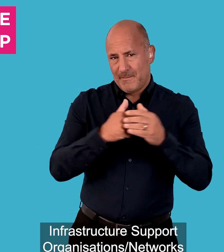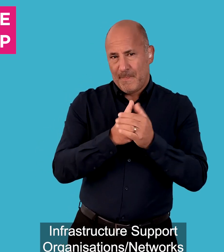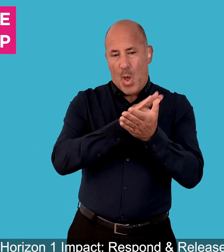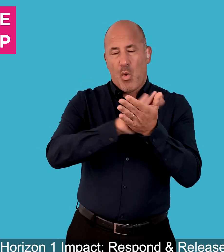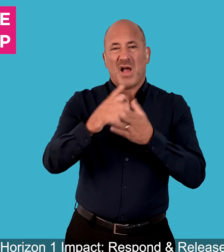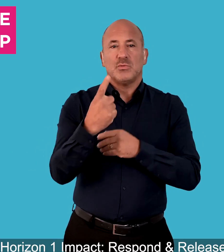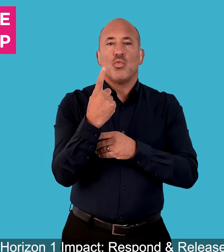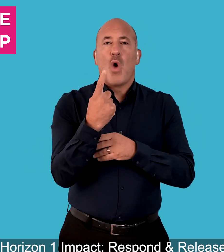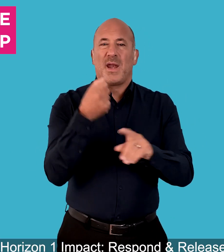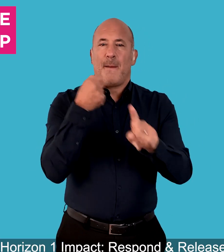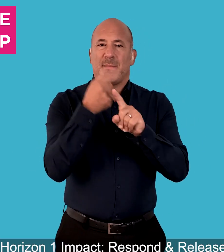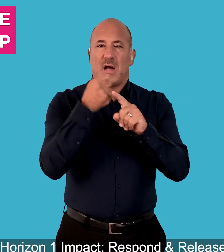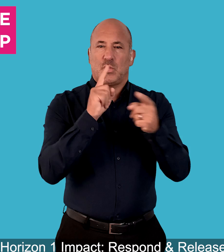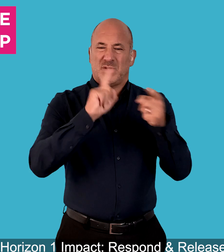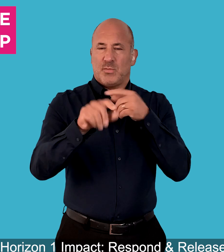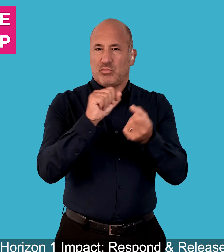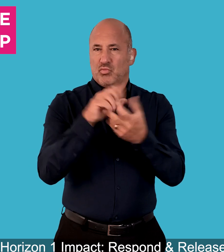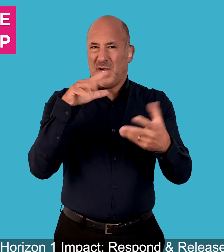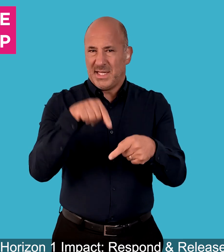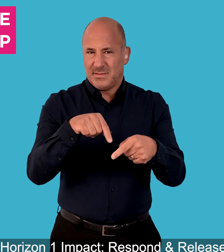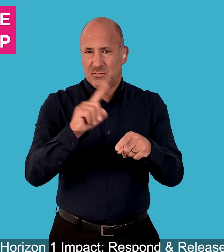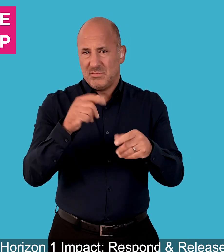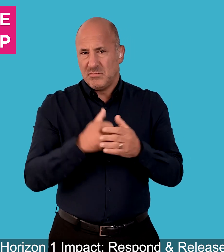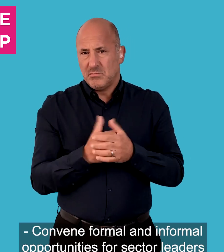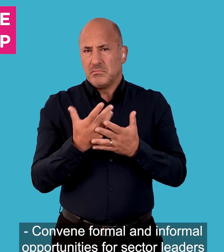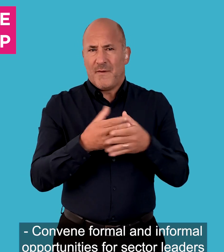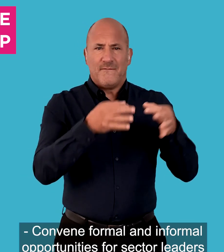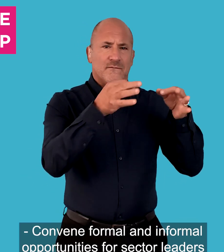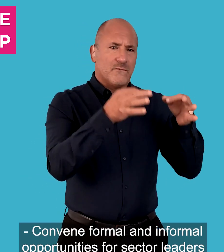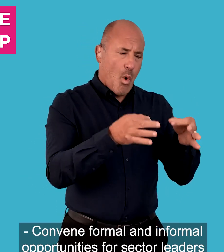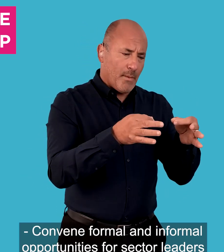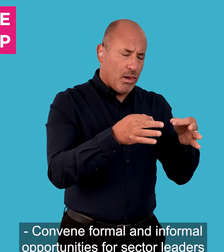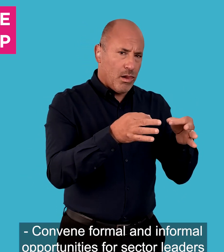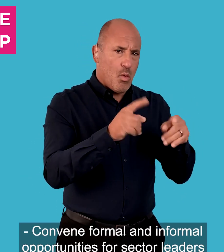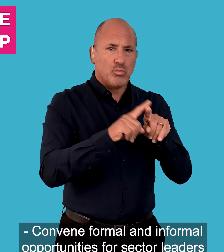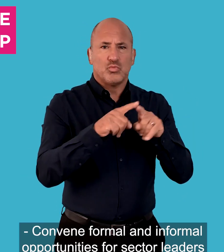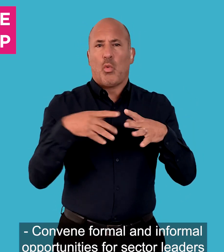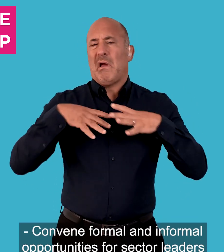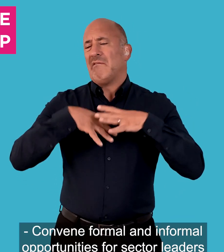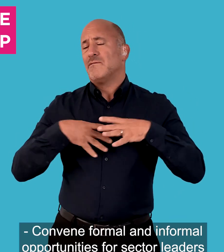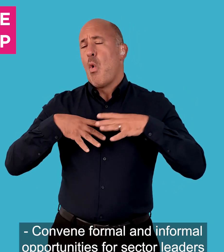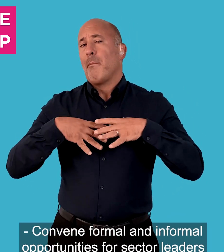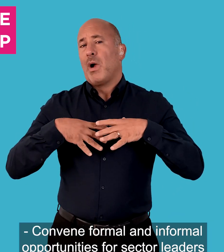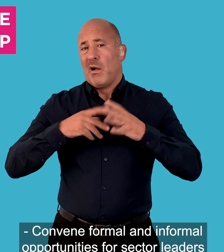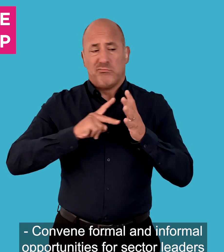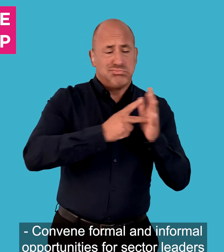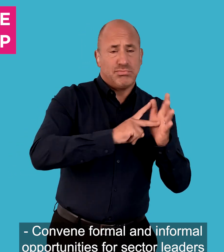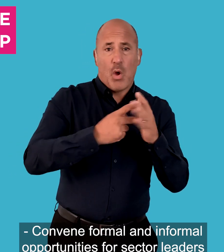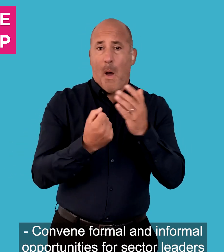organisations/networks. Horizon 1 impact, respond and release. Convene formal and informal opportunities